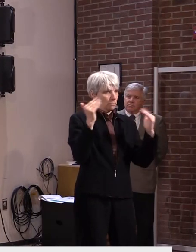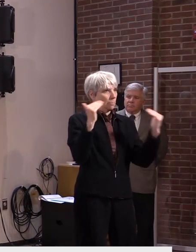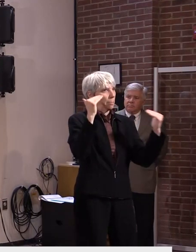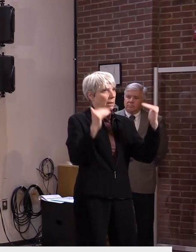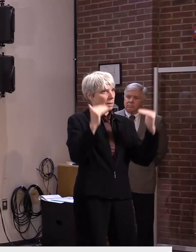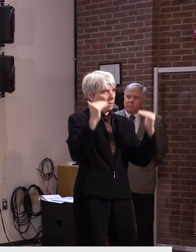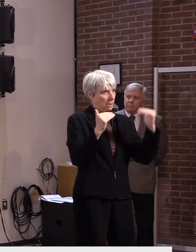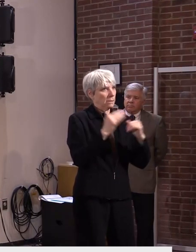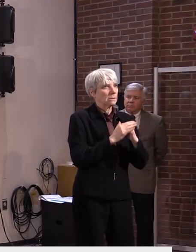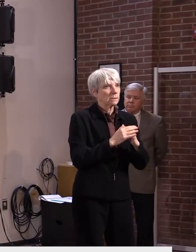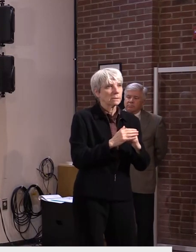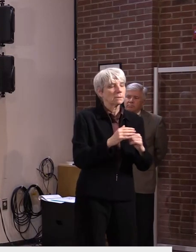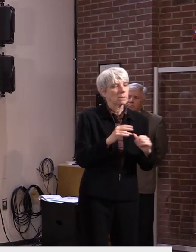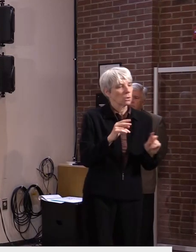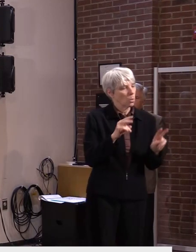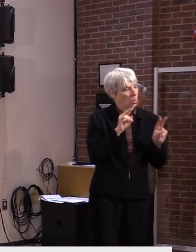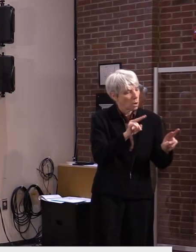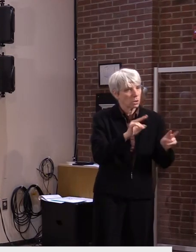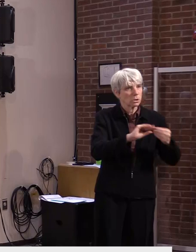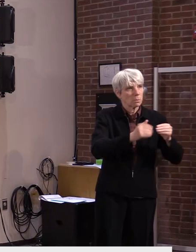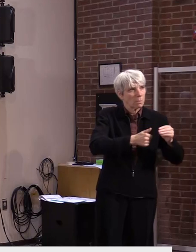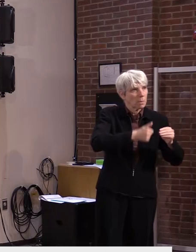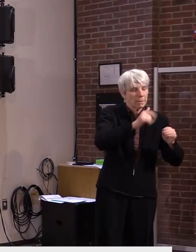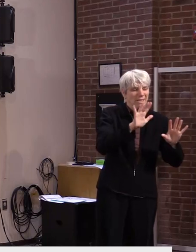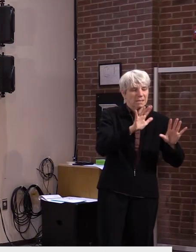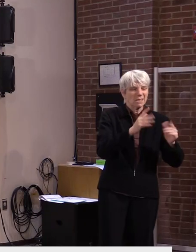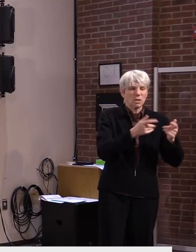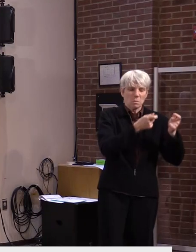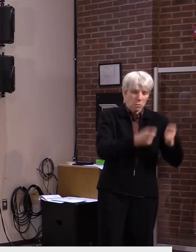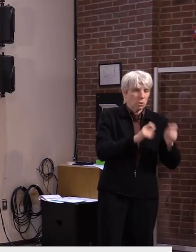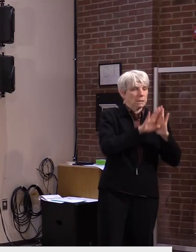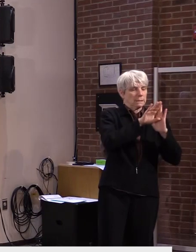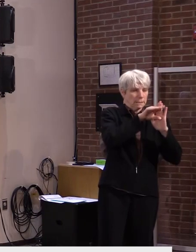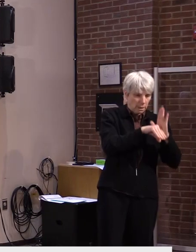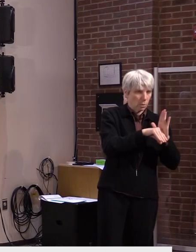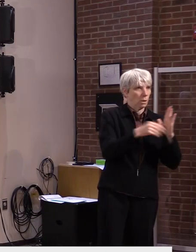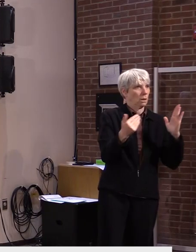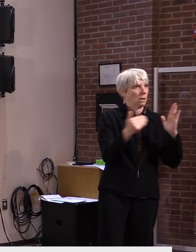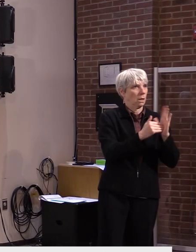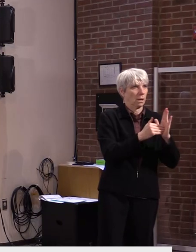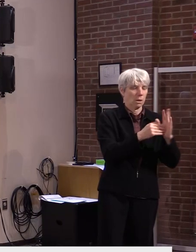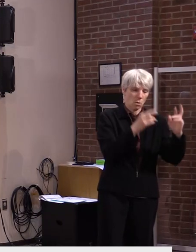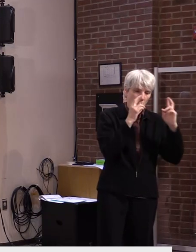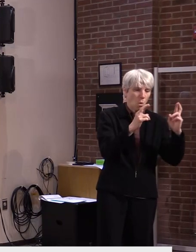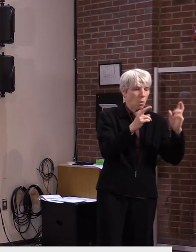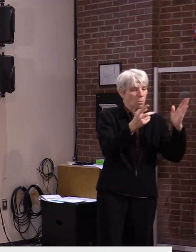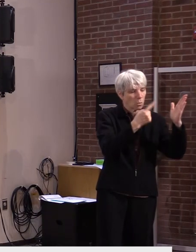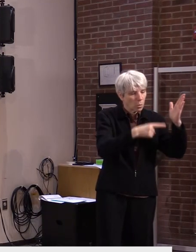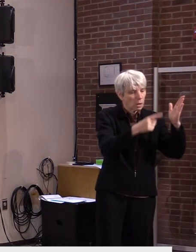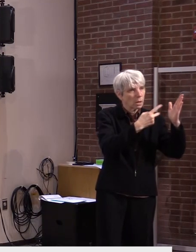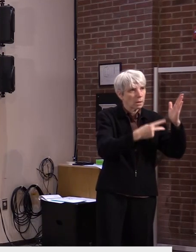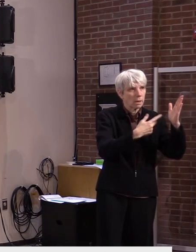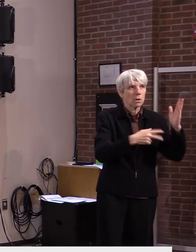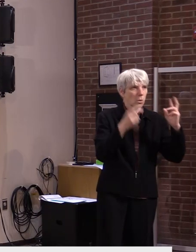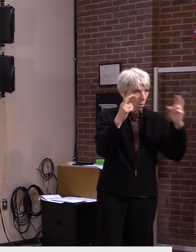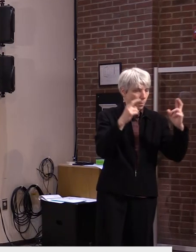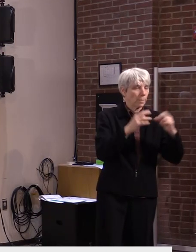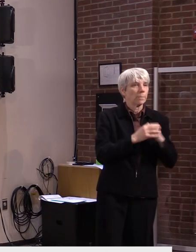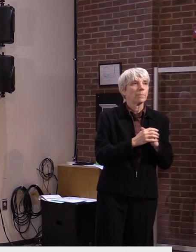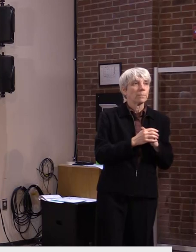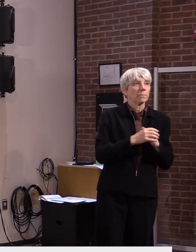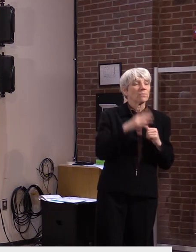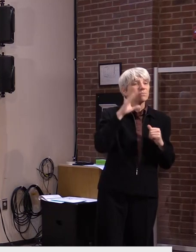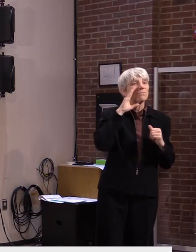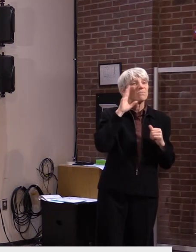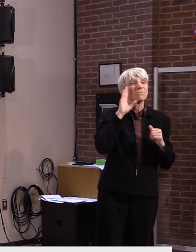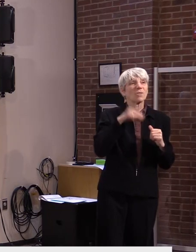are going down in the right direction in the coming weeks. As I said, we thought it was